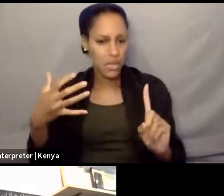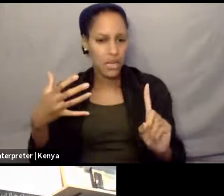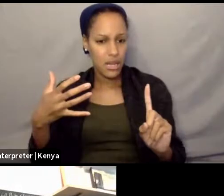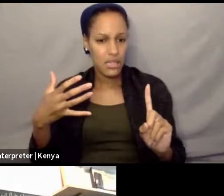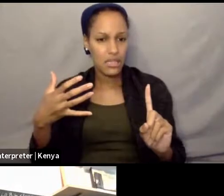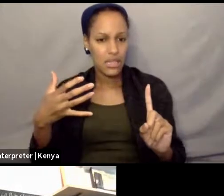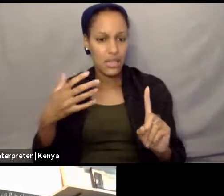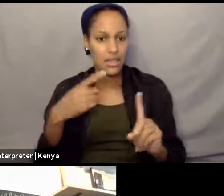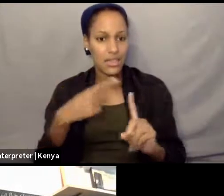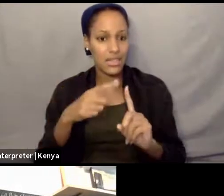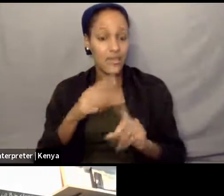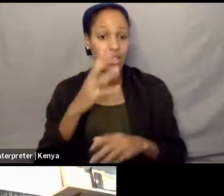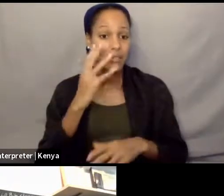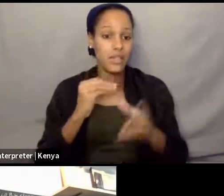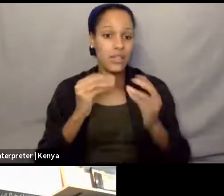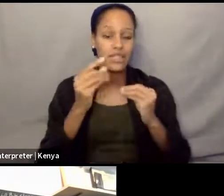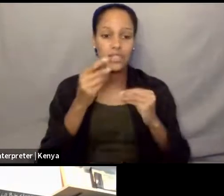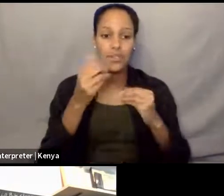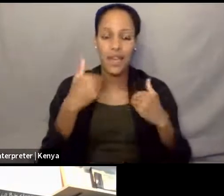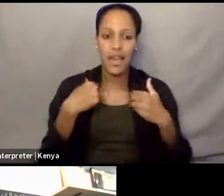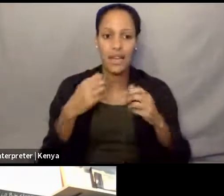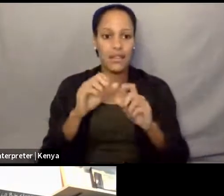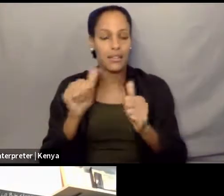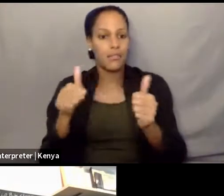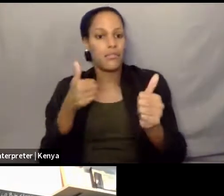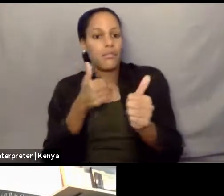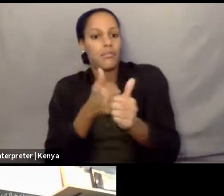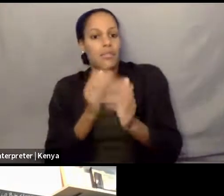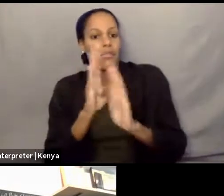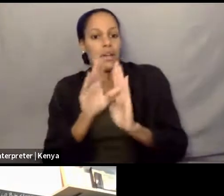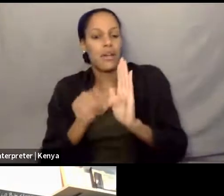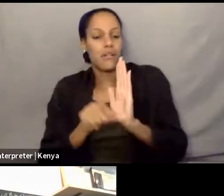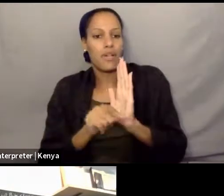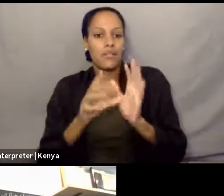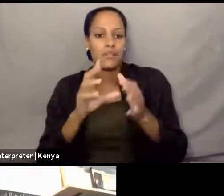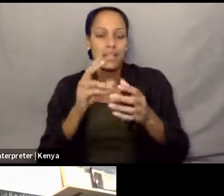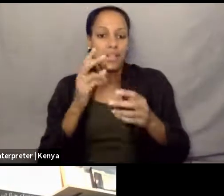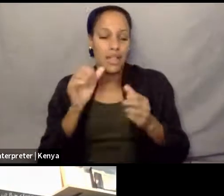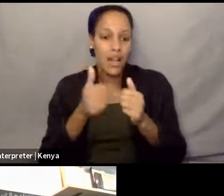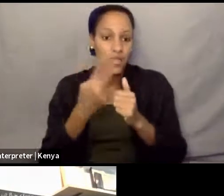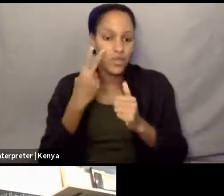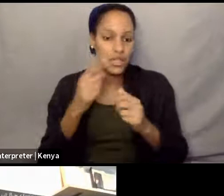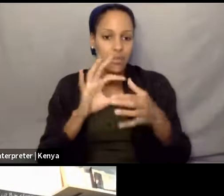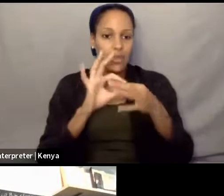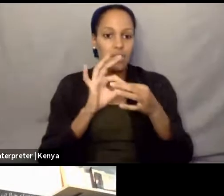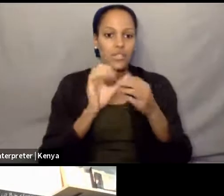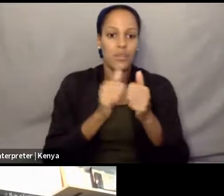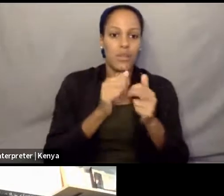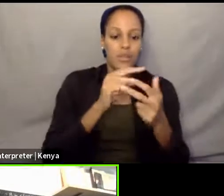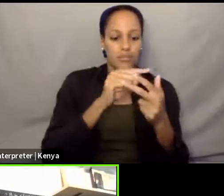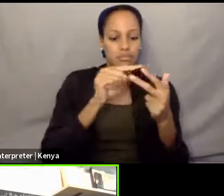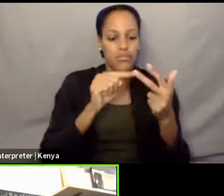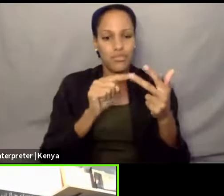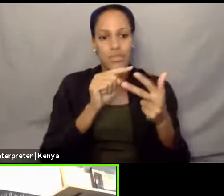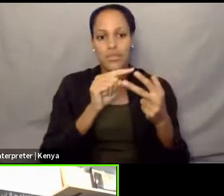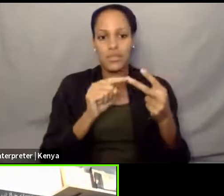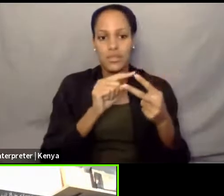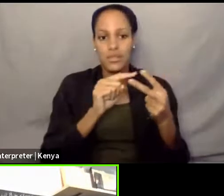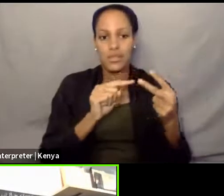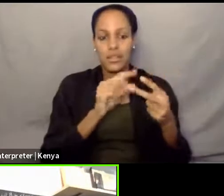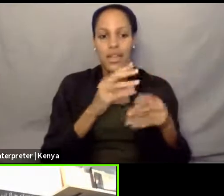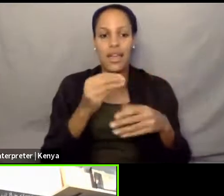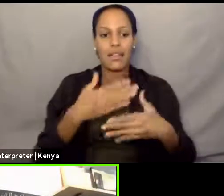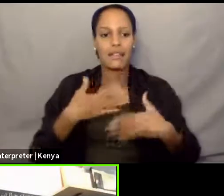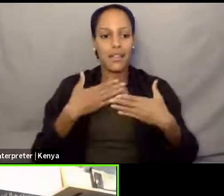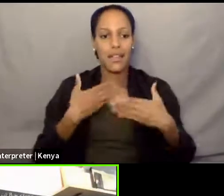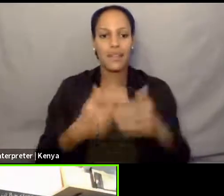those kinds of experiences in the background and how you see their relationship between those and delay? Yeah, you know, there's